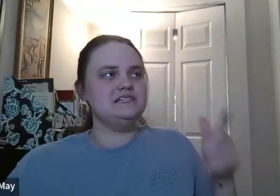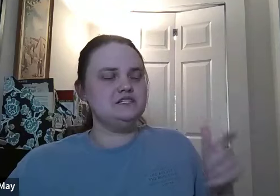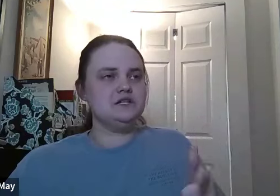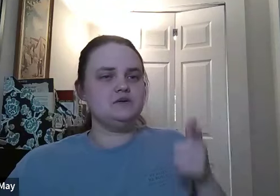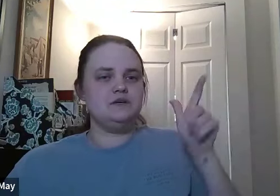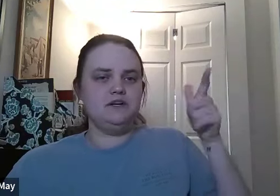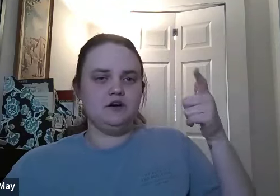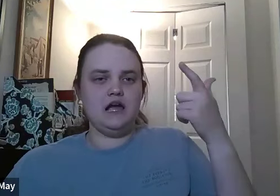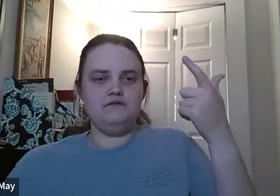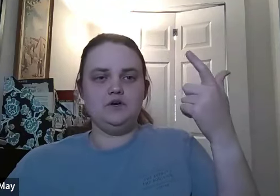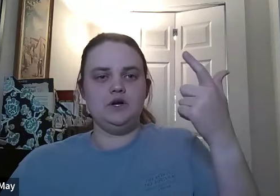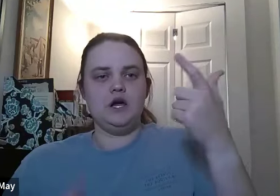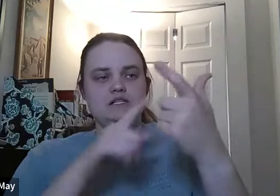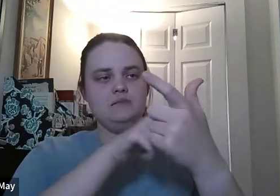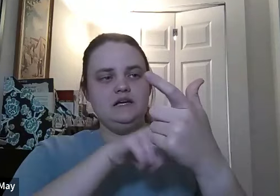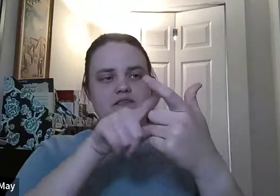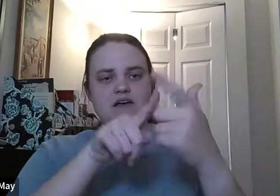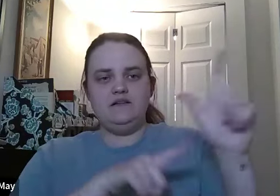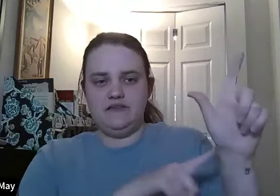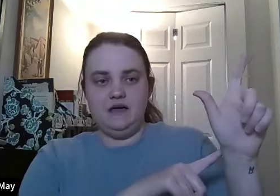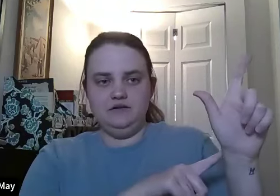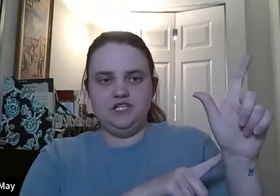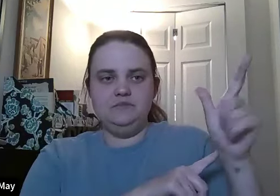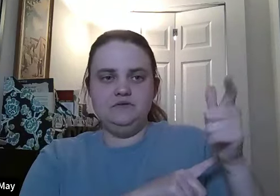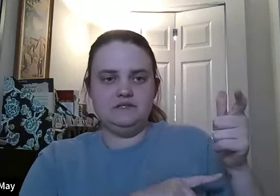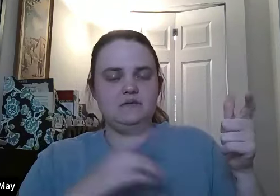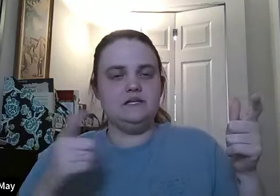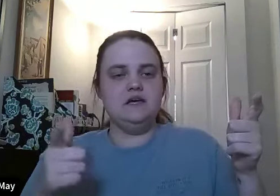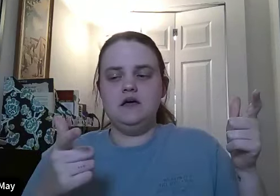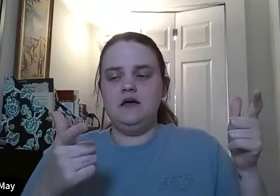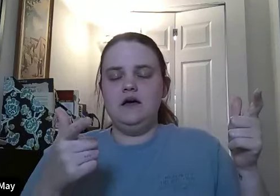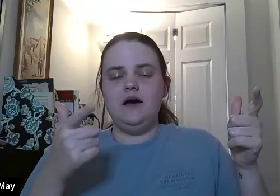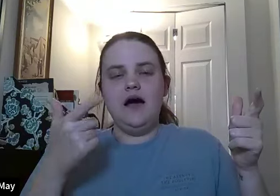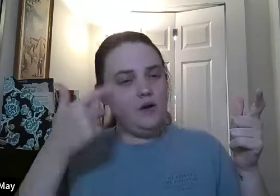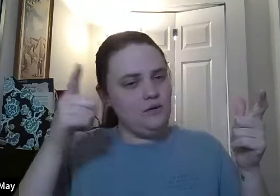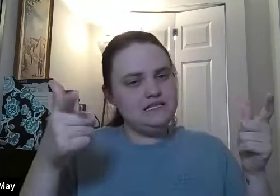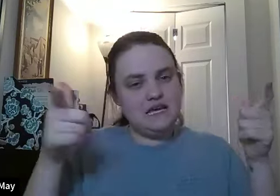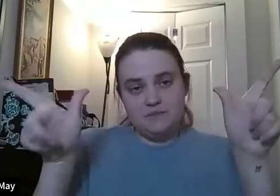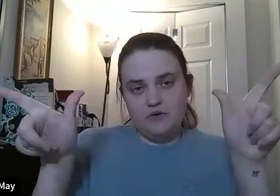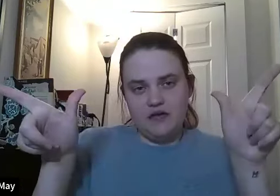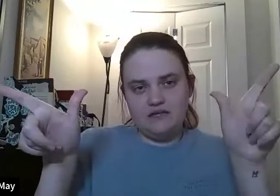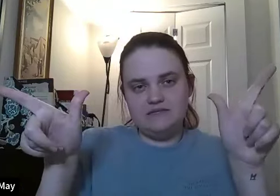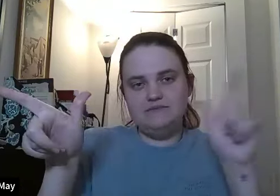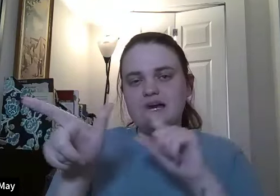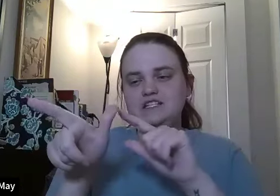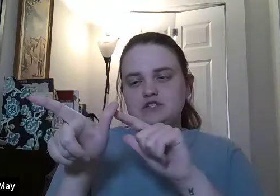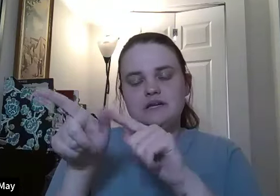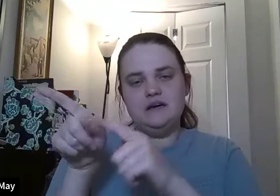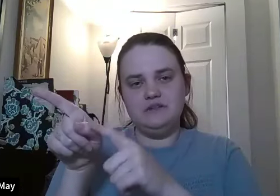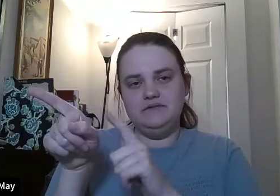sister is going to be, you're going to have your dominant in this kind of like the L shape, sideways. I always say it's both hands, but I do end up leaving